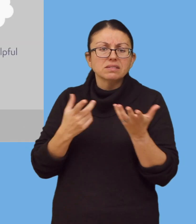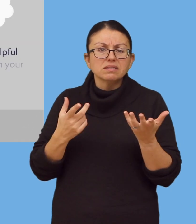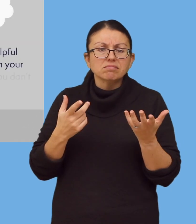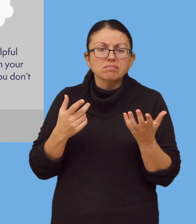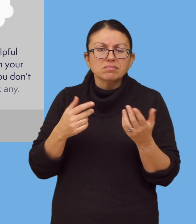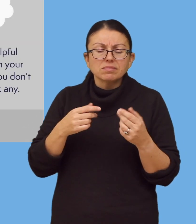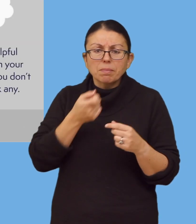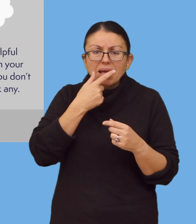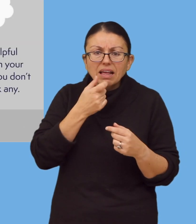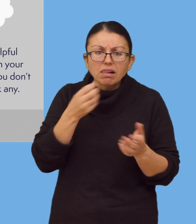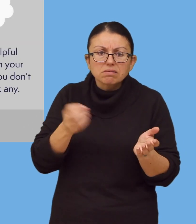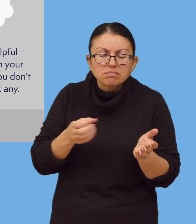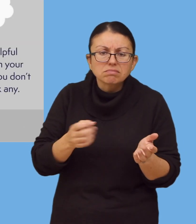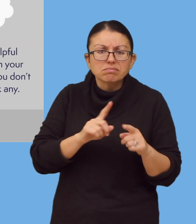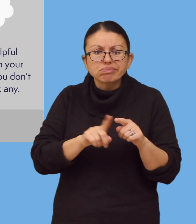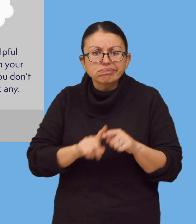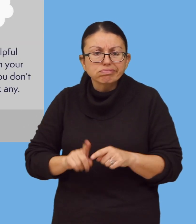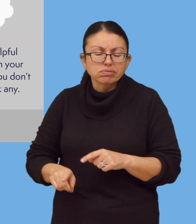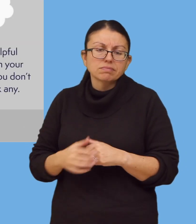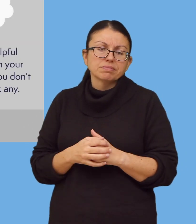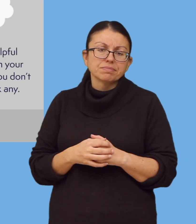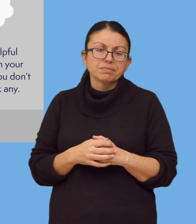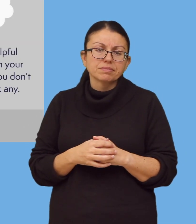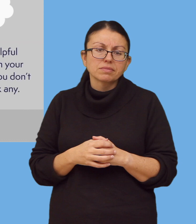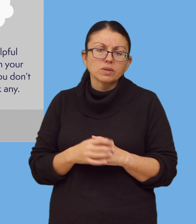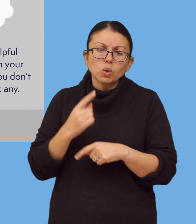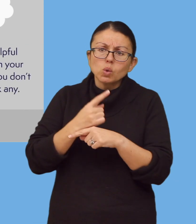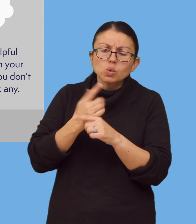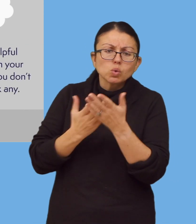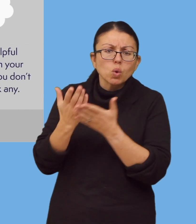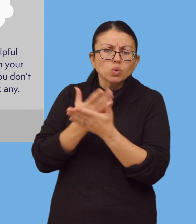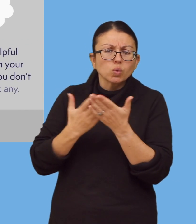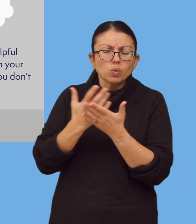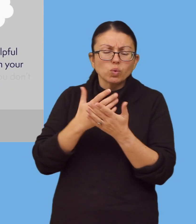It can be helpful to write down your questions so you don't forget to ask any.